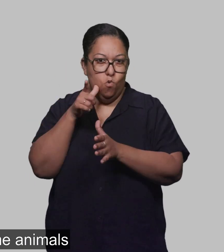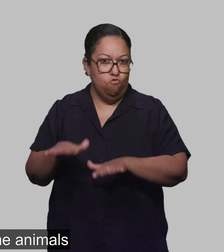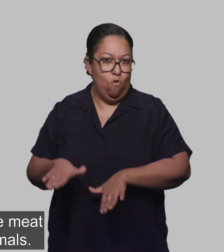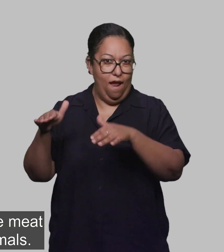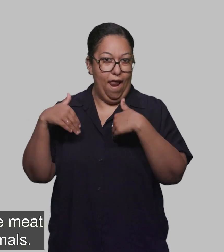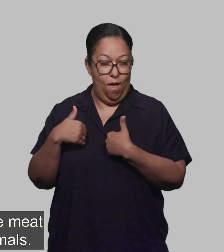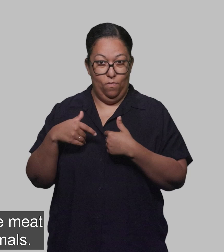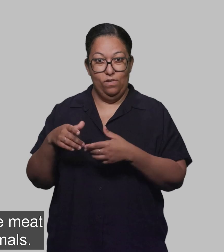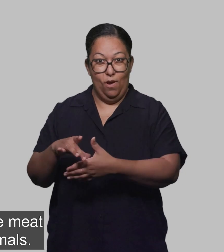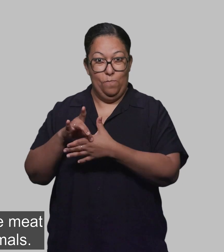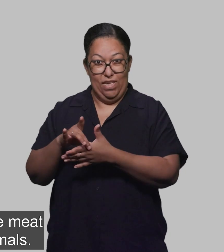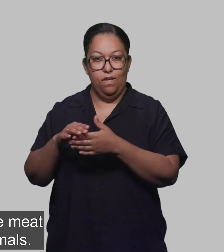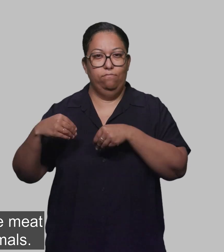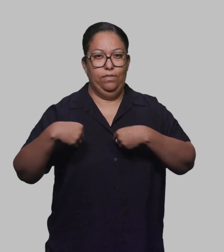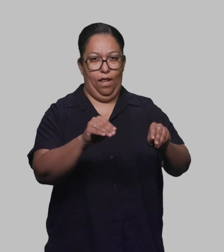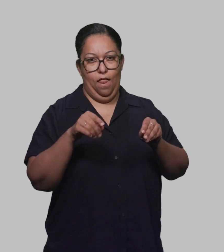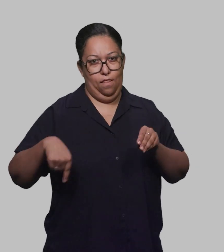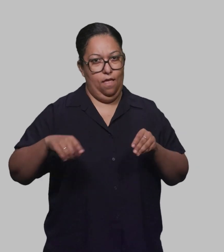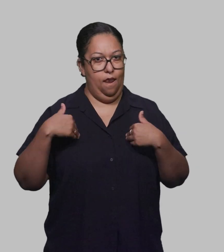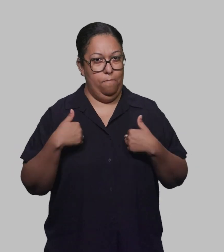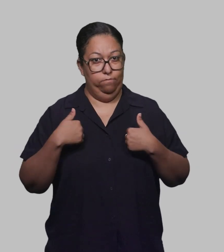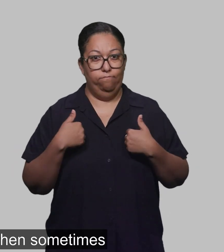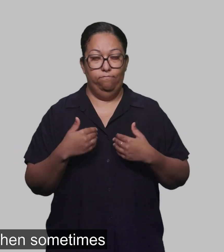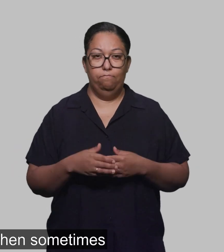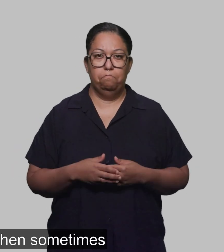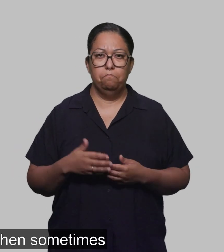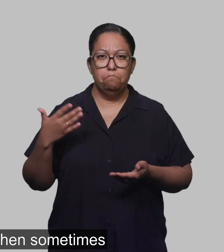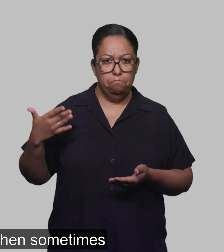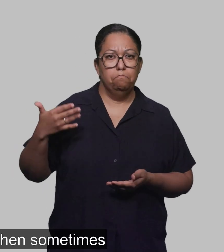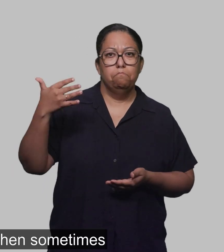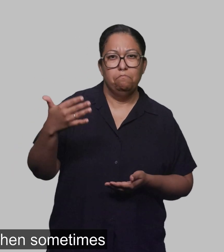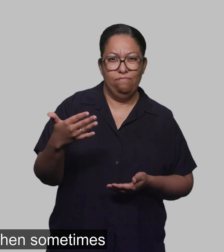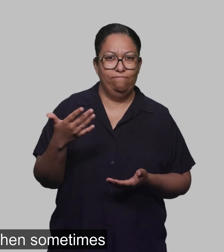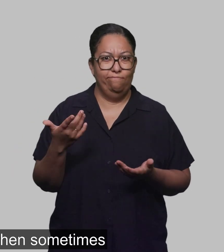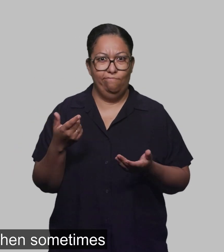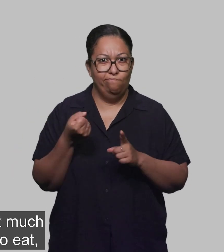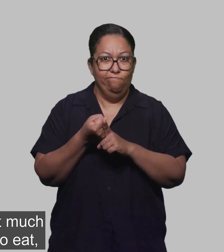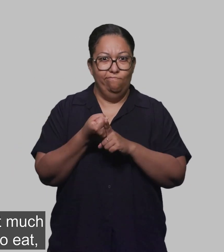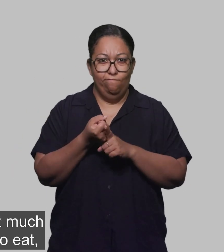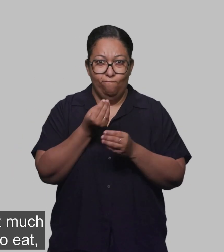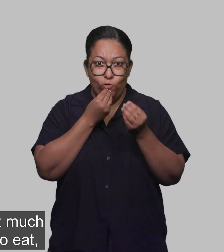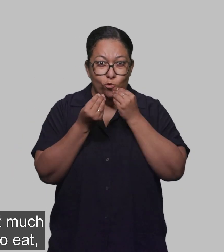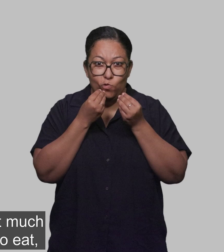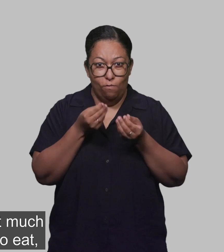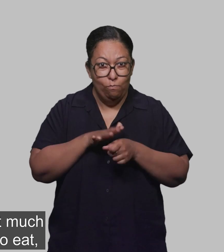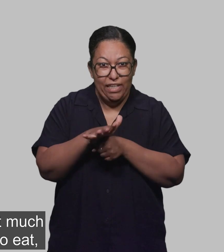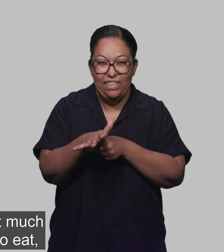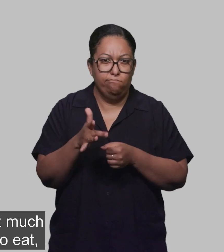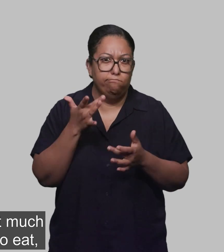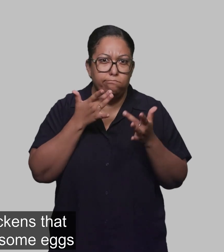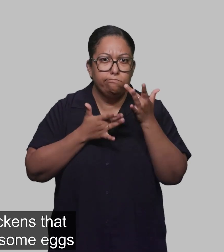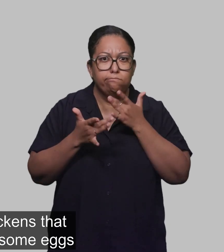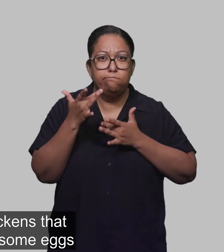animals and sold the meat of the animals. We also had times when sometimes there wasn't much to choose to